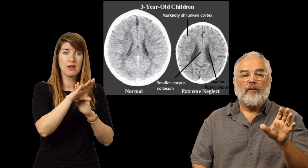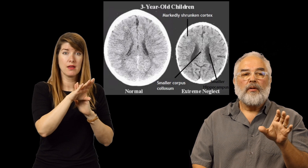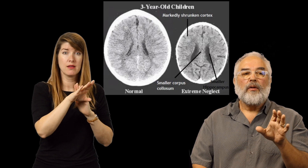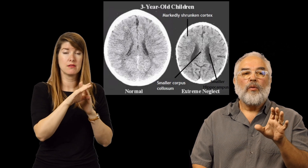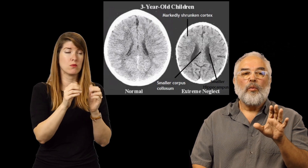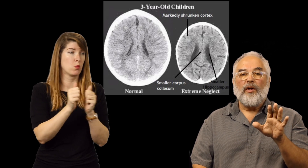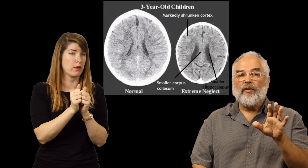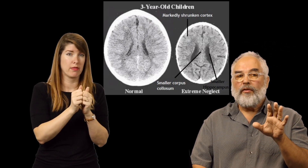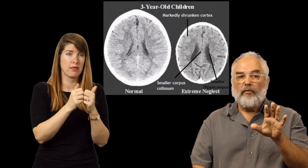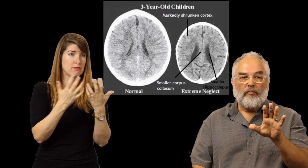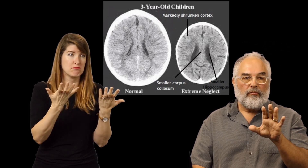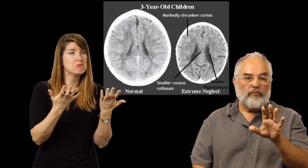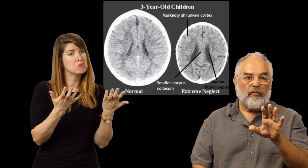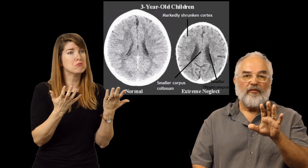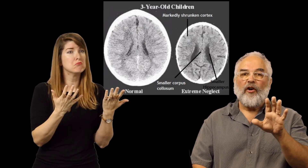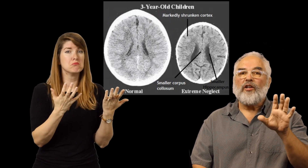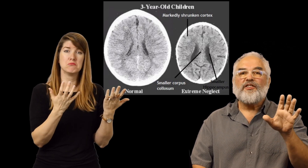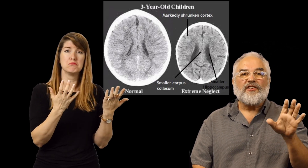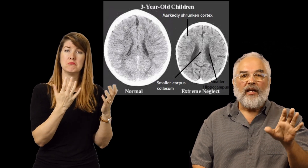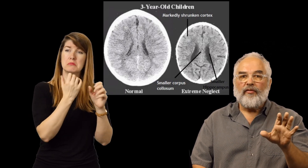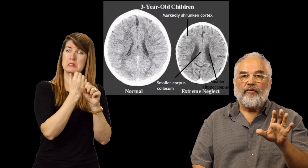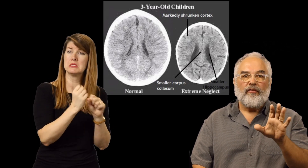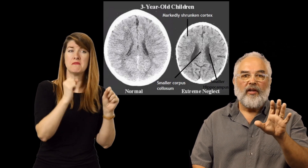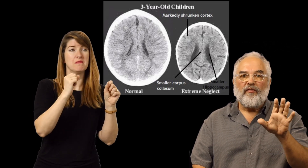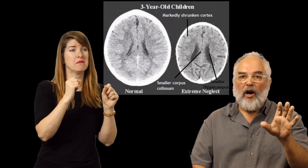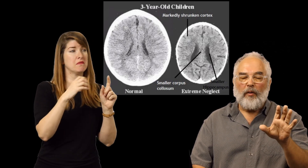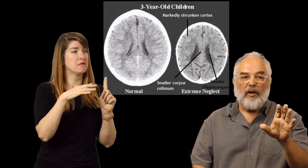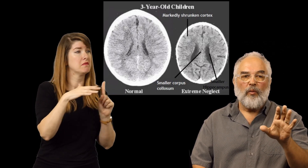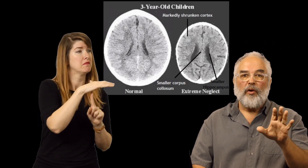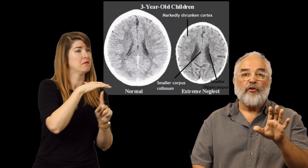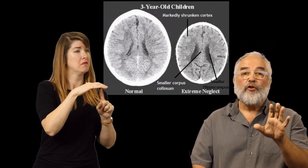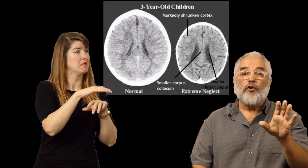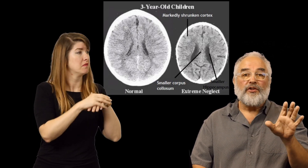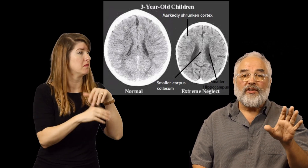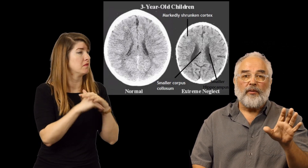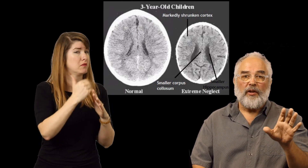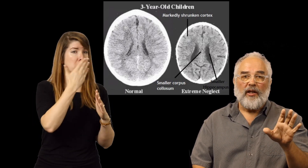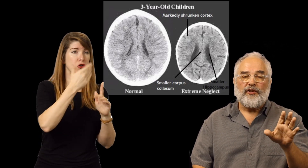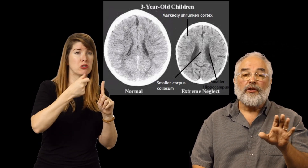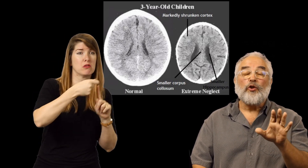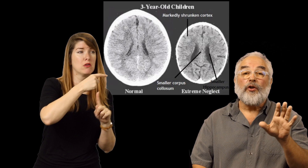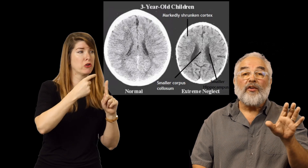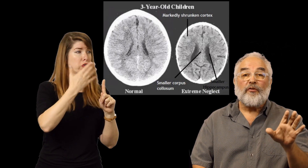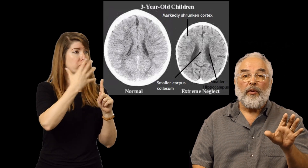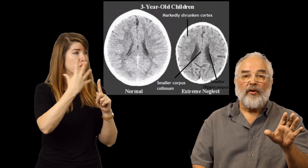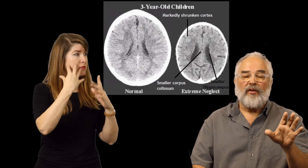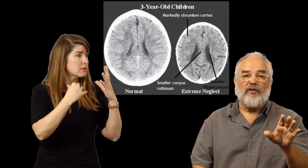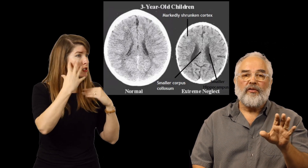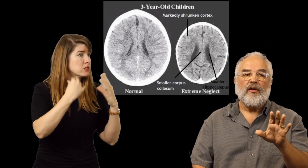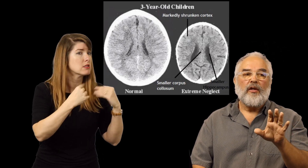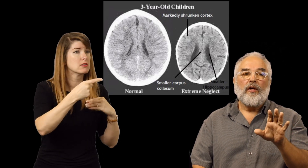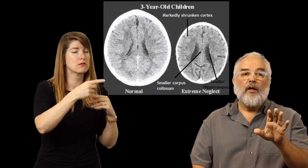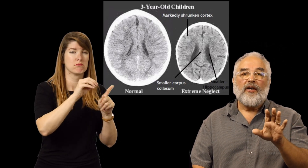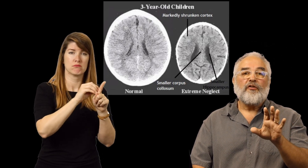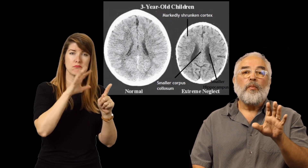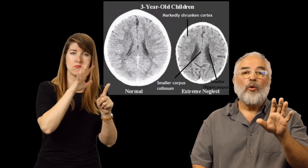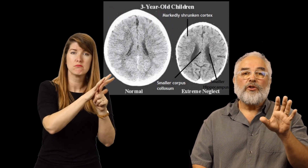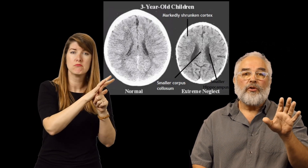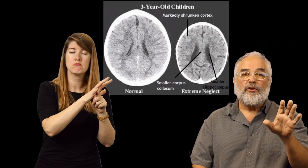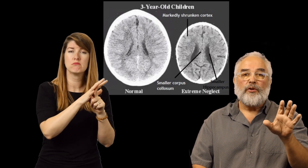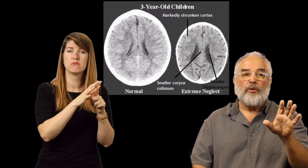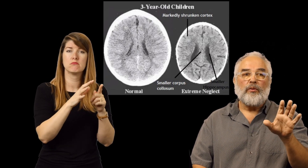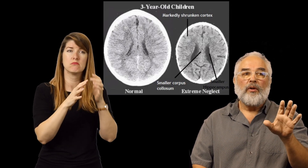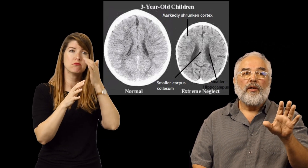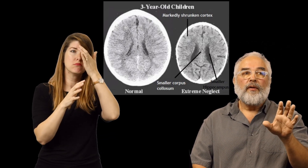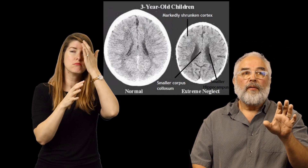development with a fairly safe environment where there's good stimulation, good experiences,